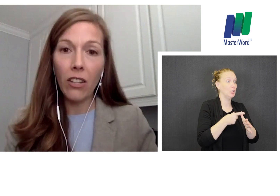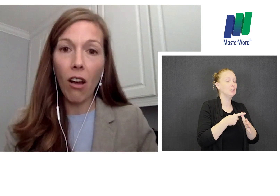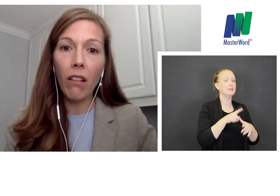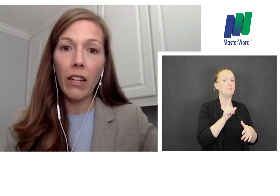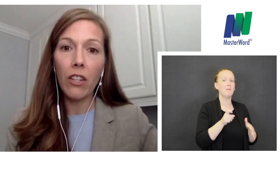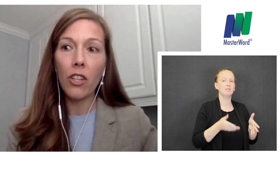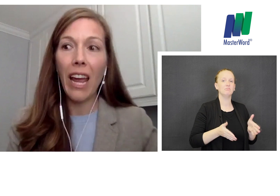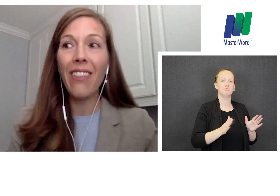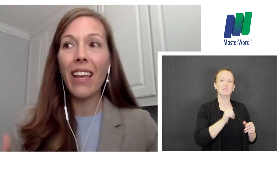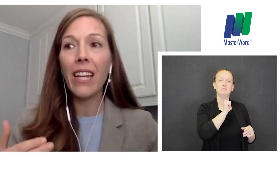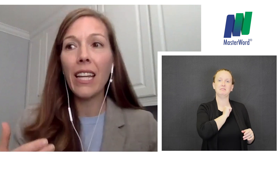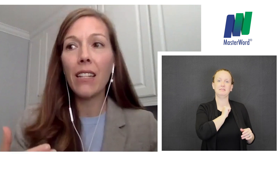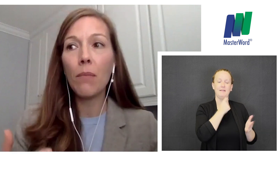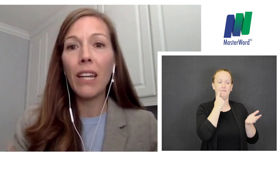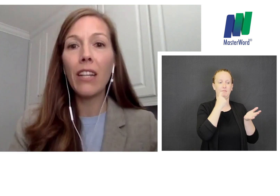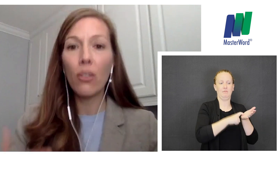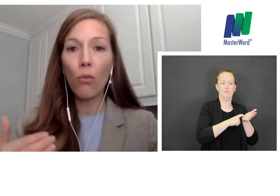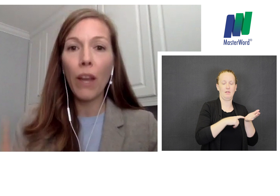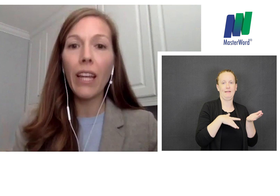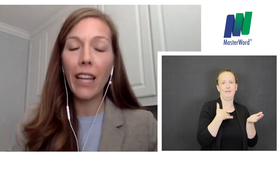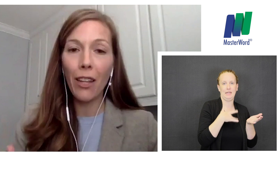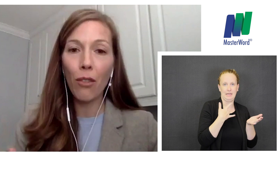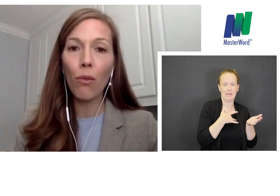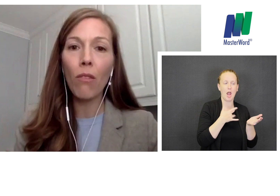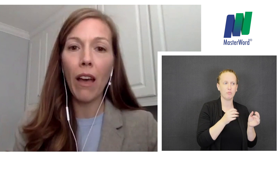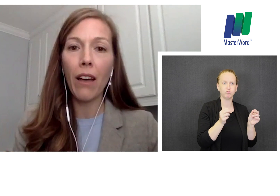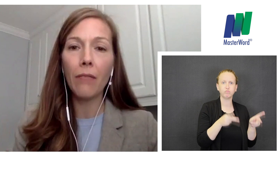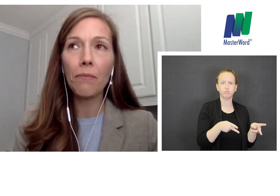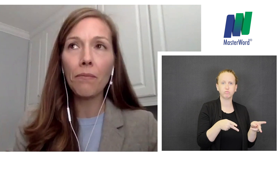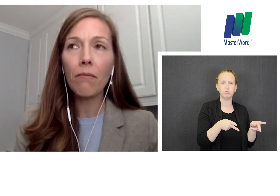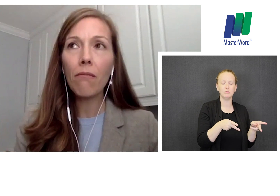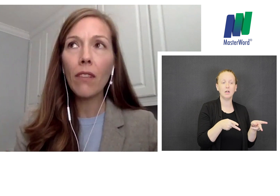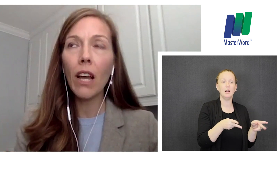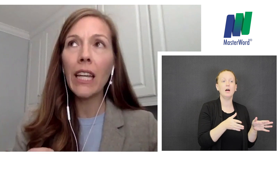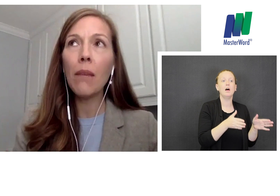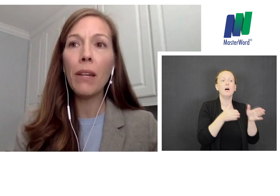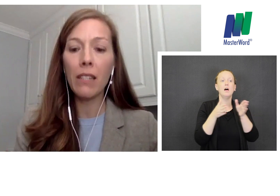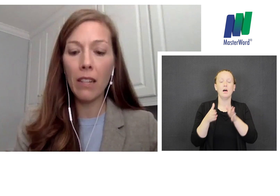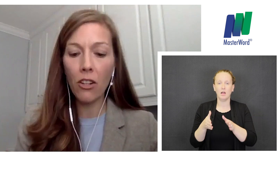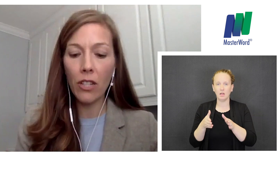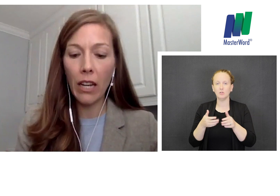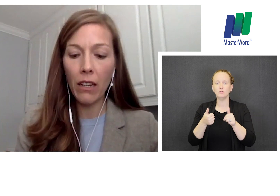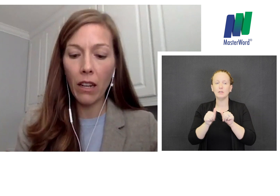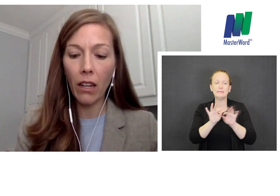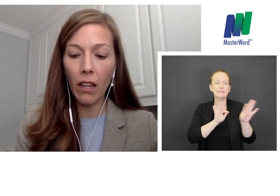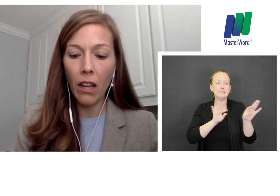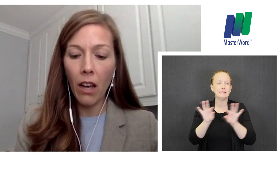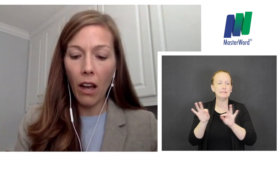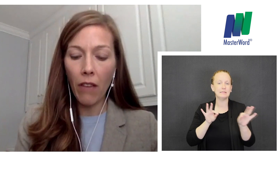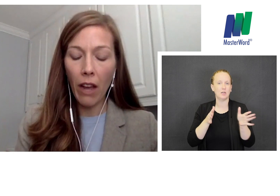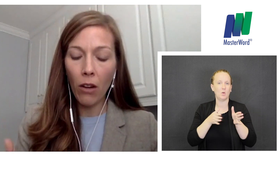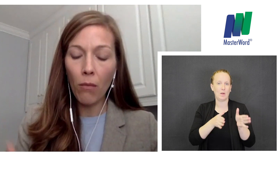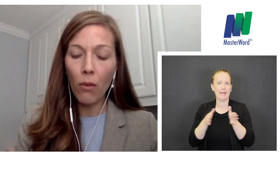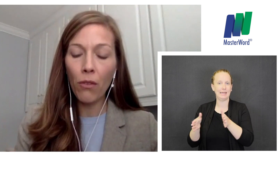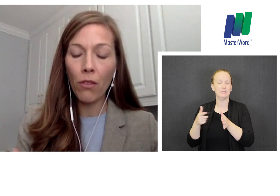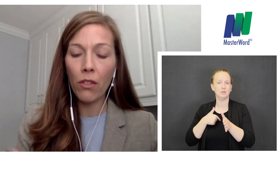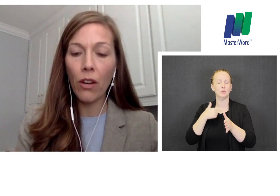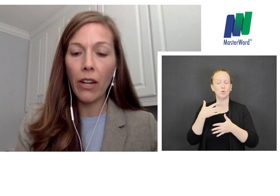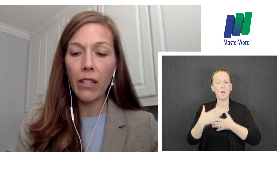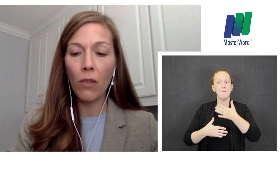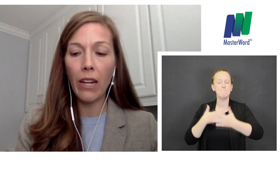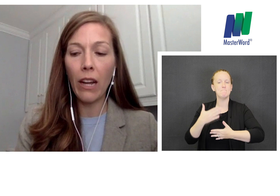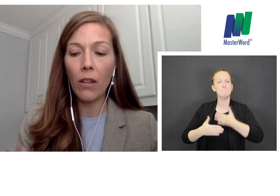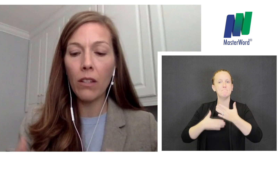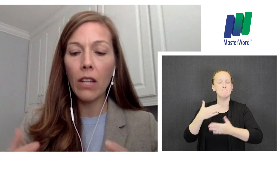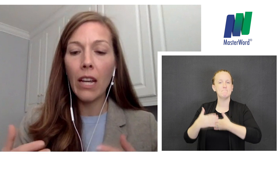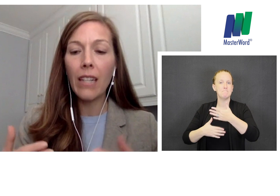to acknowledge. And then it's beginning to regulate through that. A key piece of understanding of how to move through this